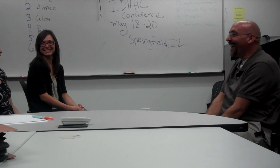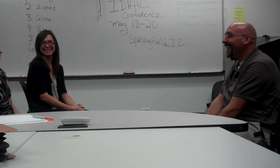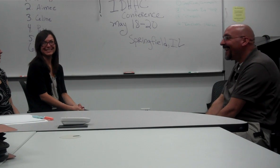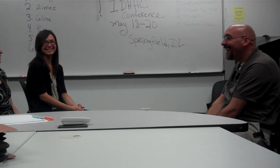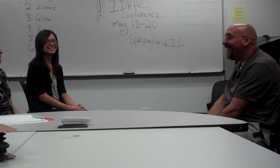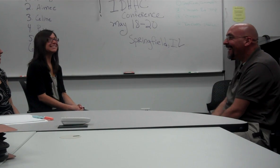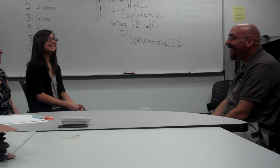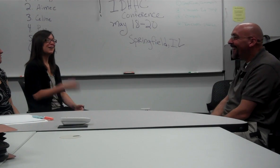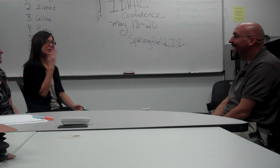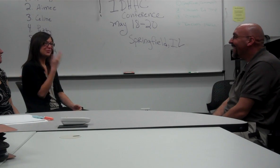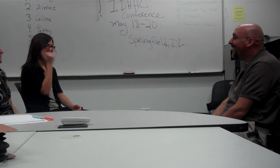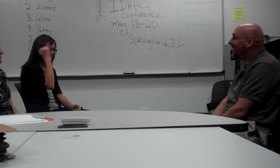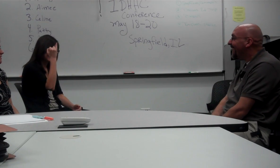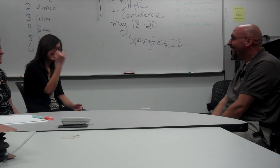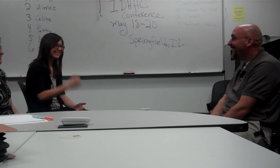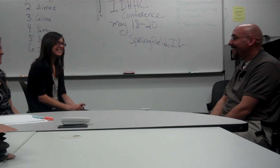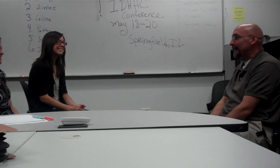very good advice.